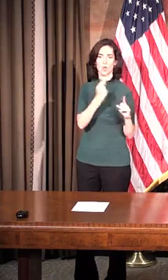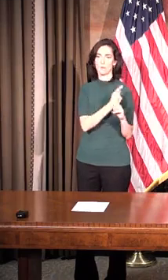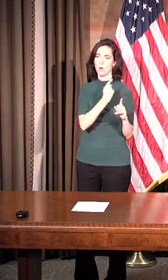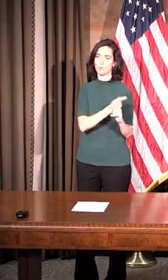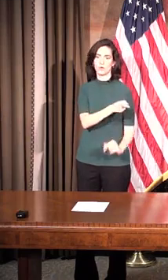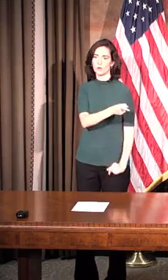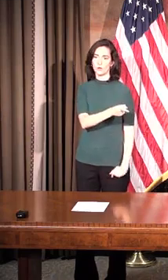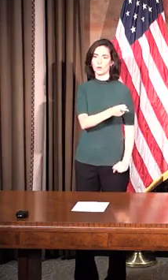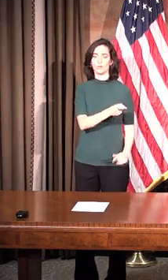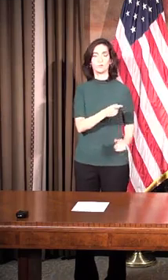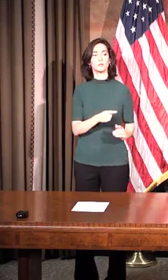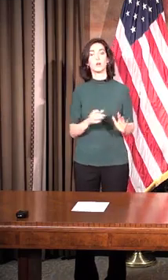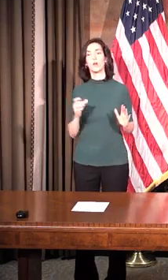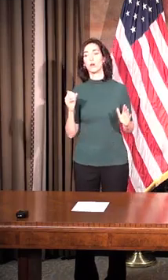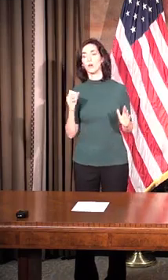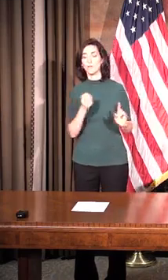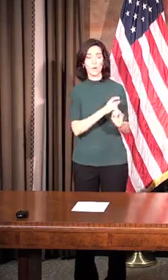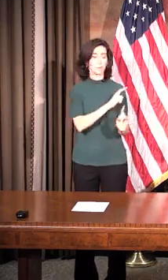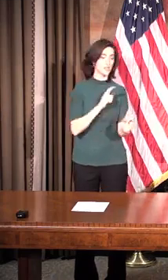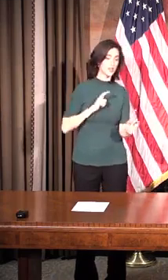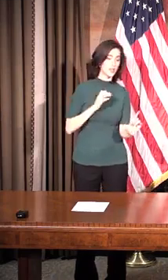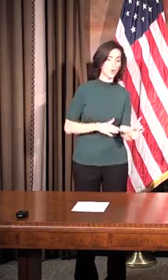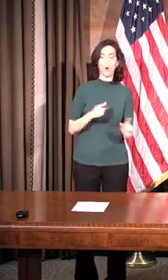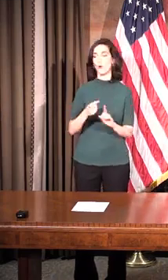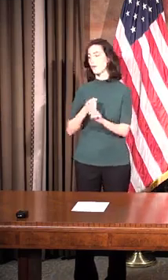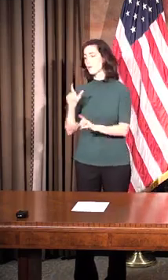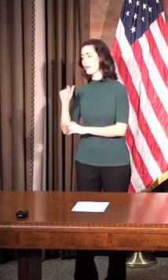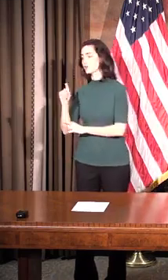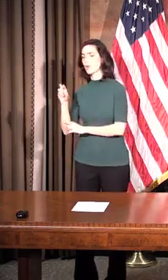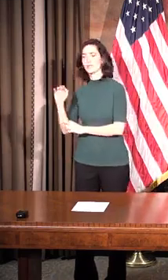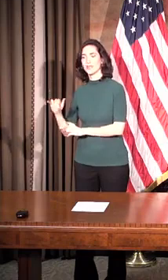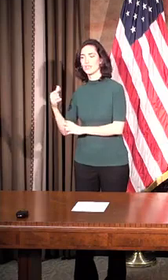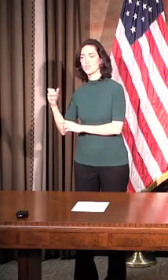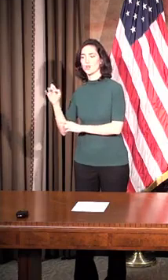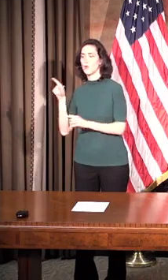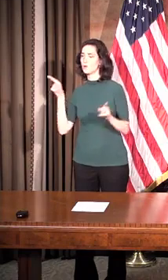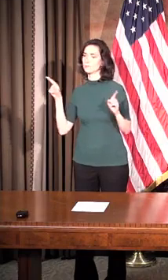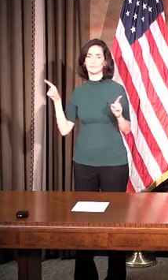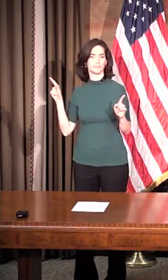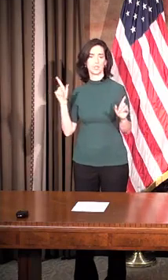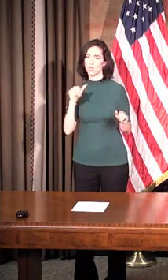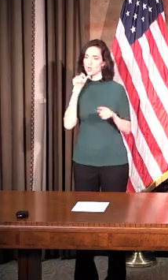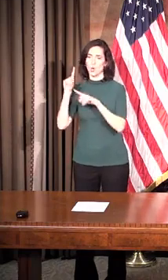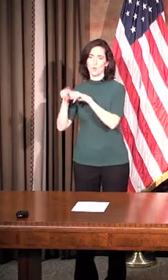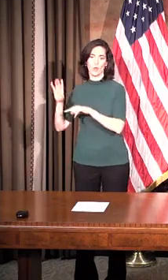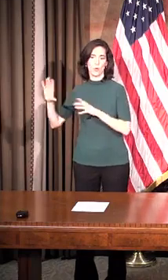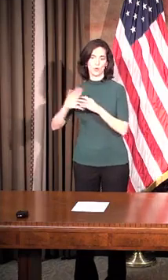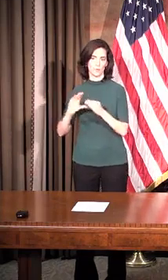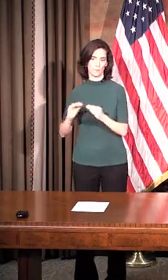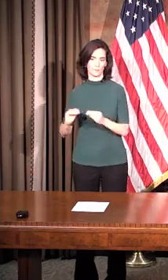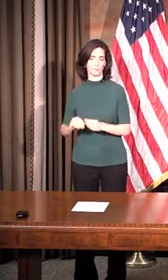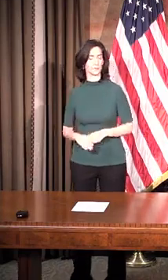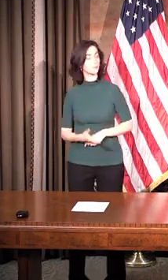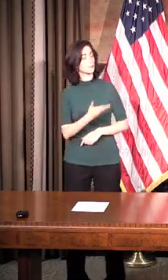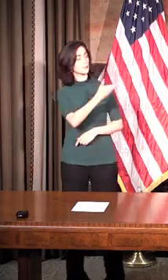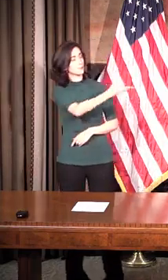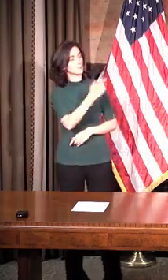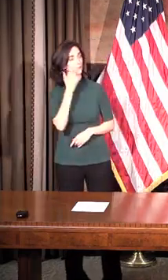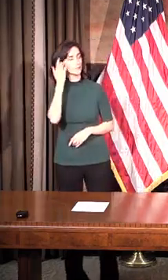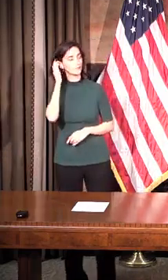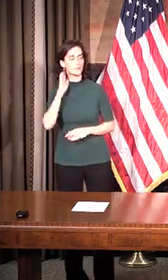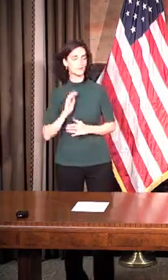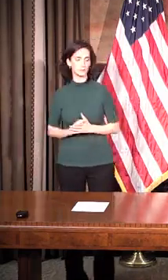of the legislature or from the Attorney General either. Yes, ma'am. So the arguments that are being made